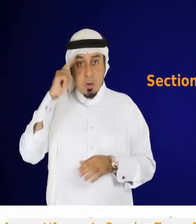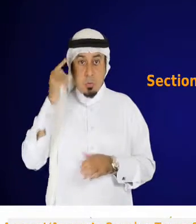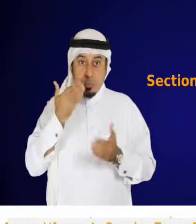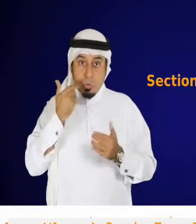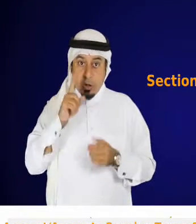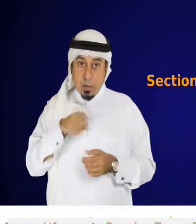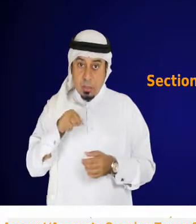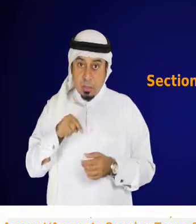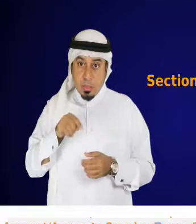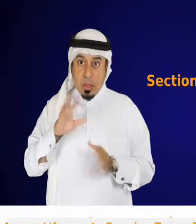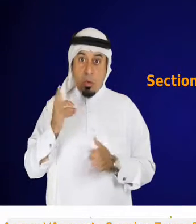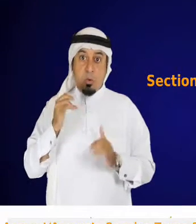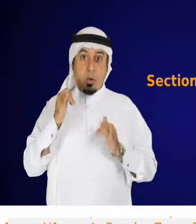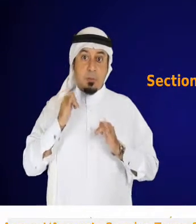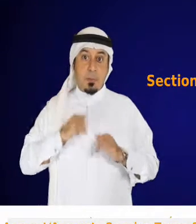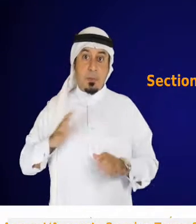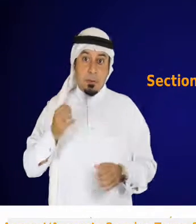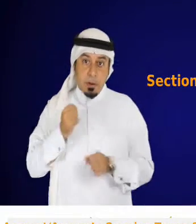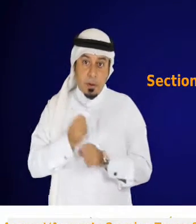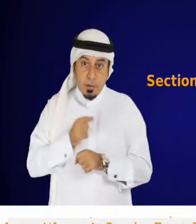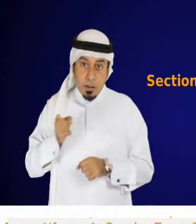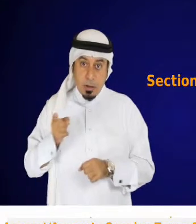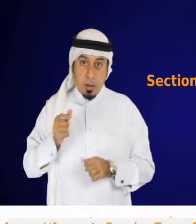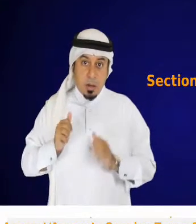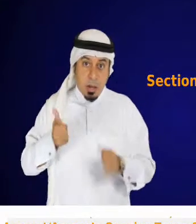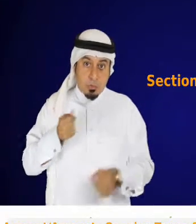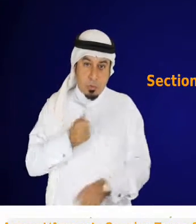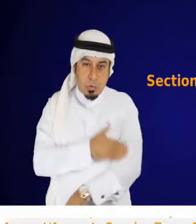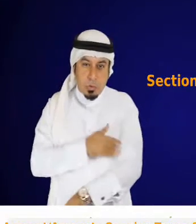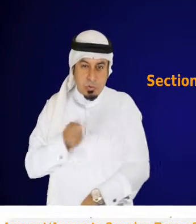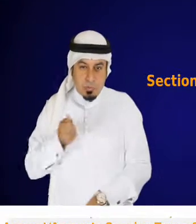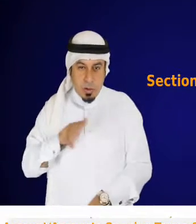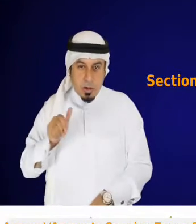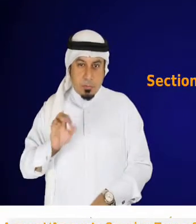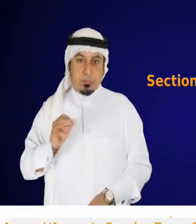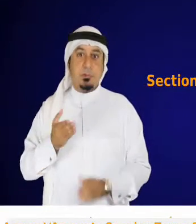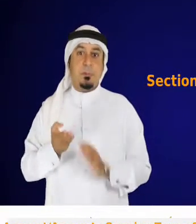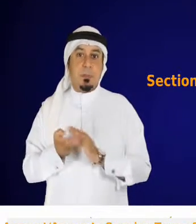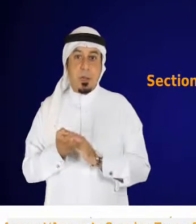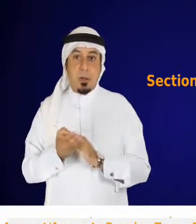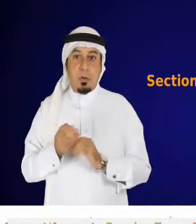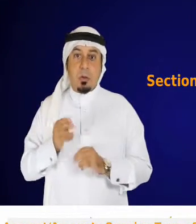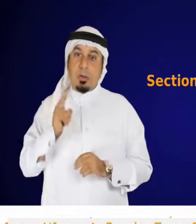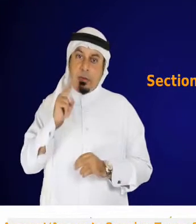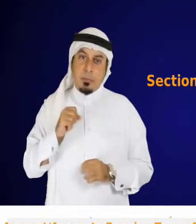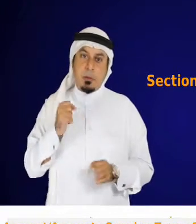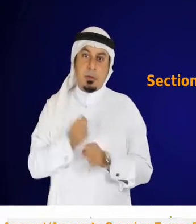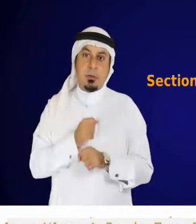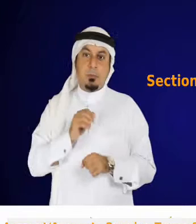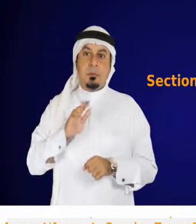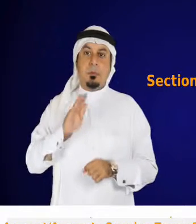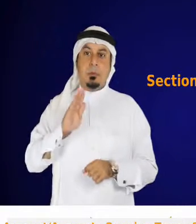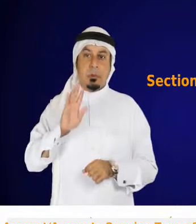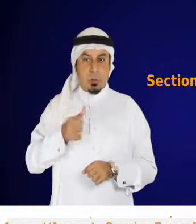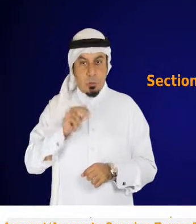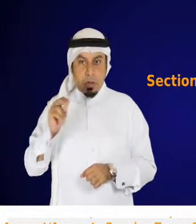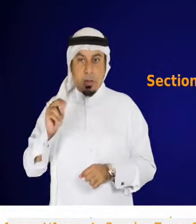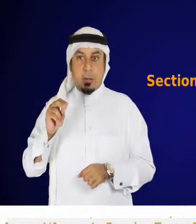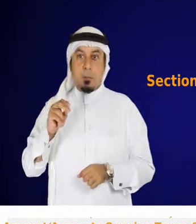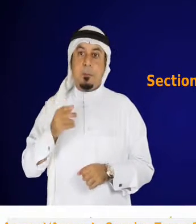customer's fault or negligence, and forged duplicate cards which he used in cash withdrawal or to pay for purchases or